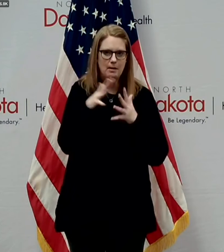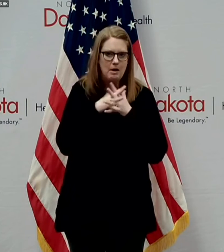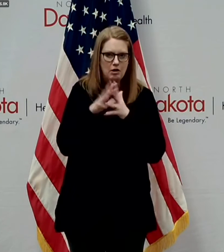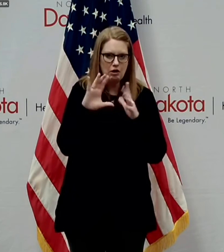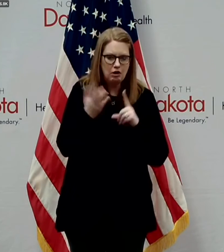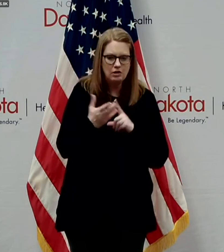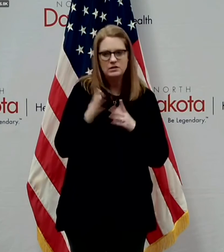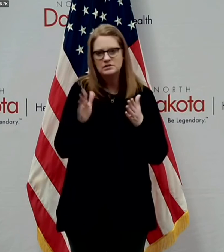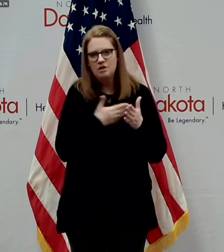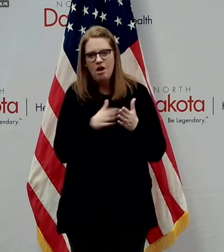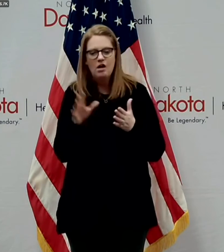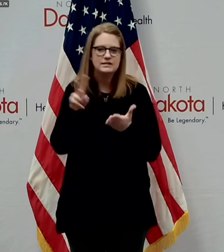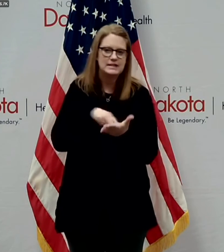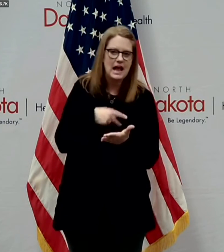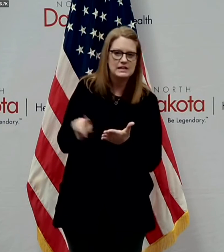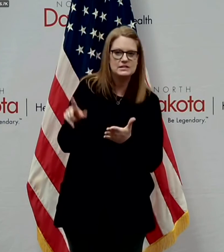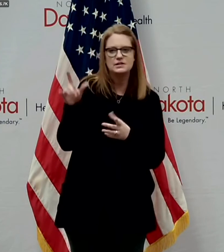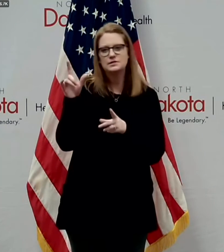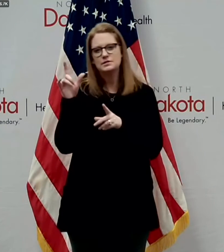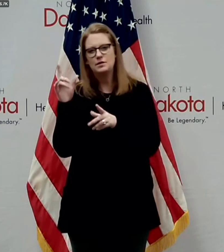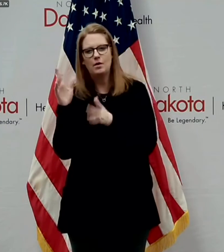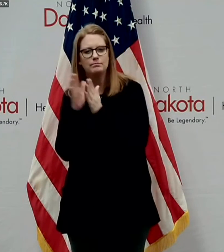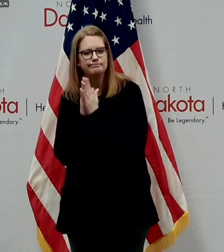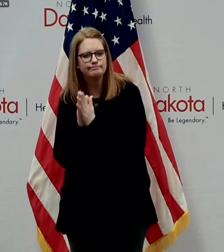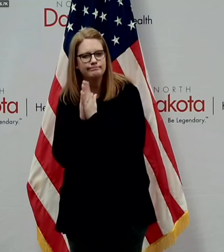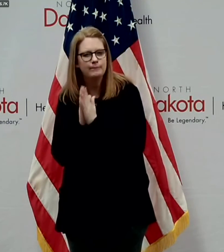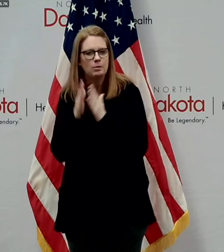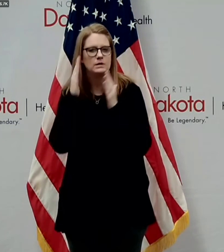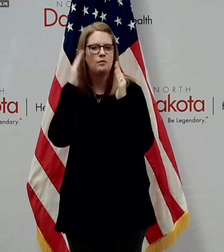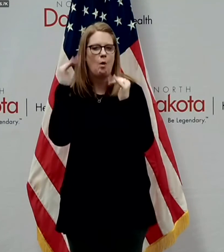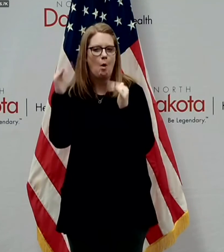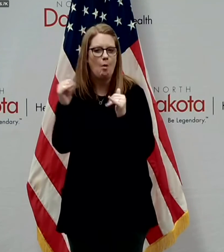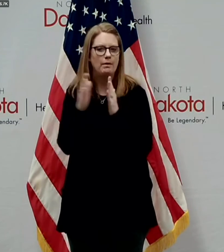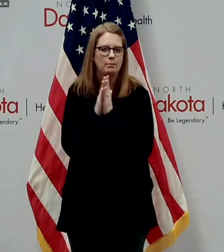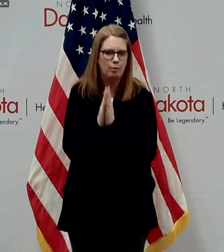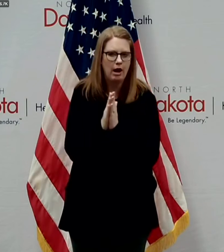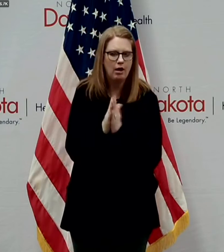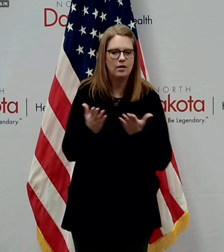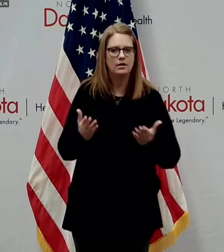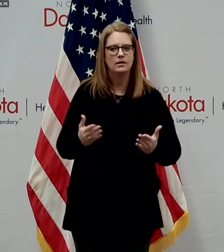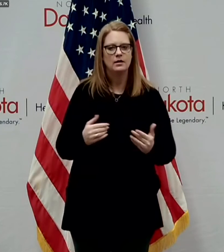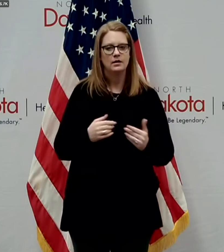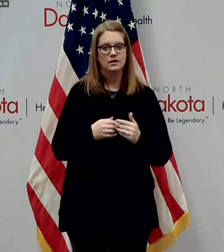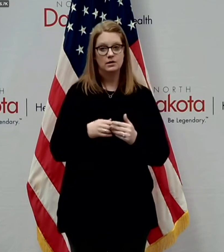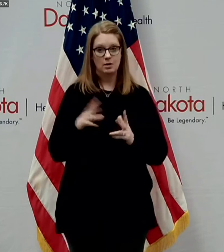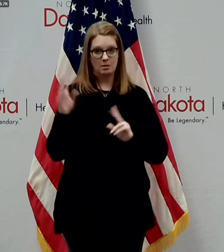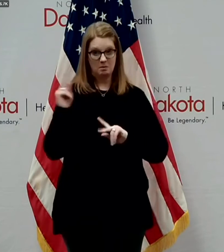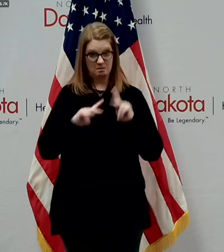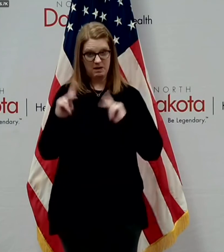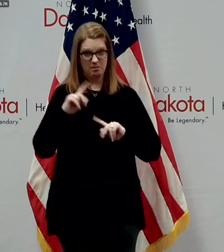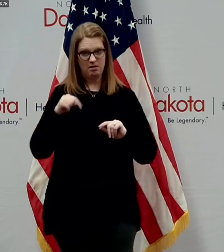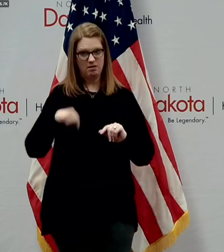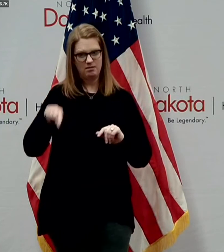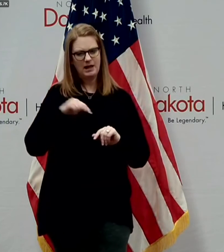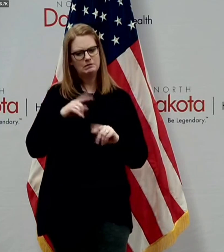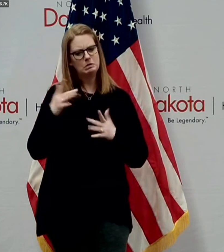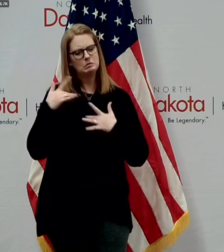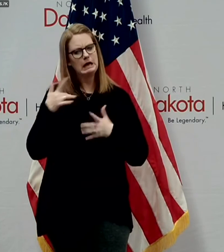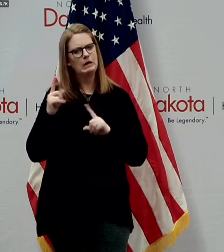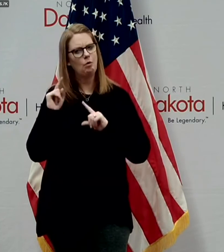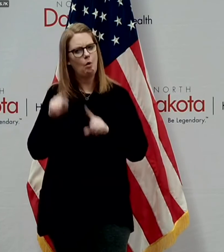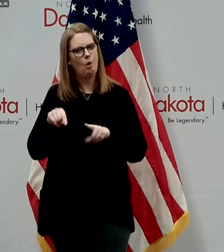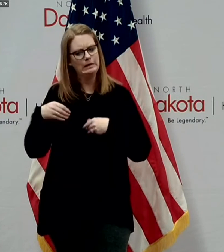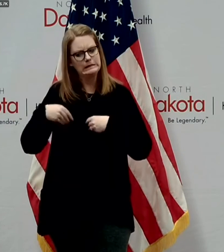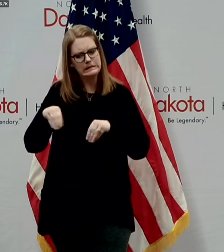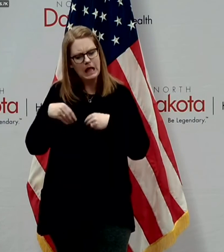songs, dances, and words of solidarity, words of hope, and words of prayer. Vendors who might otherwise be physically attending these this summer